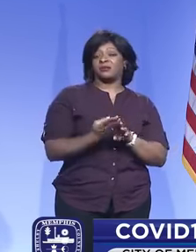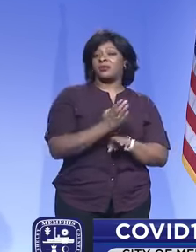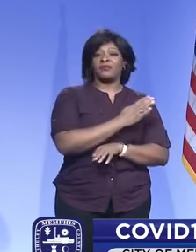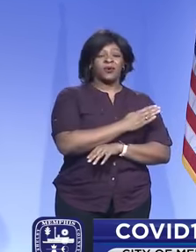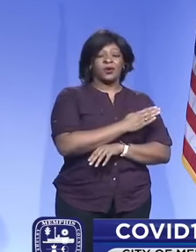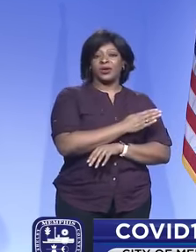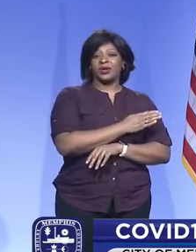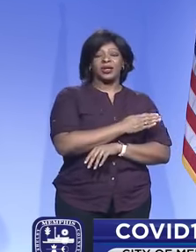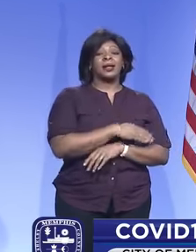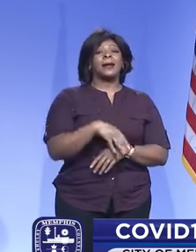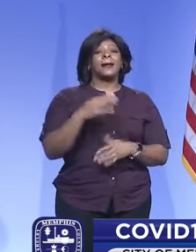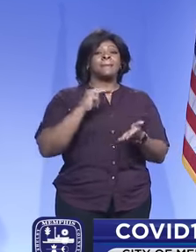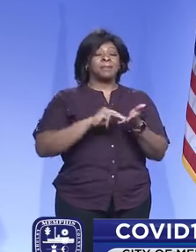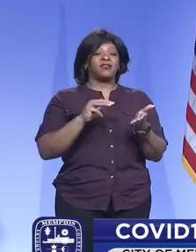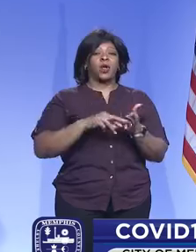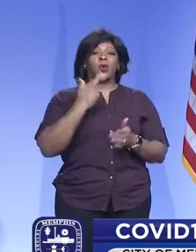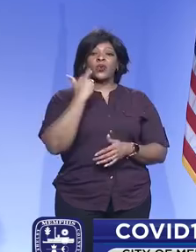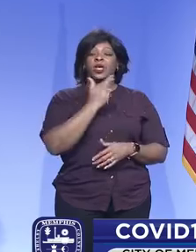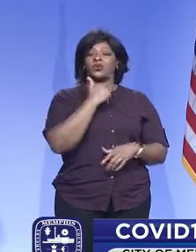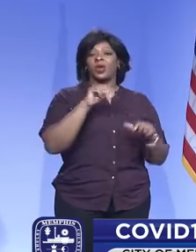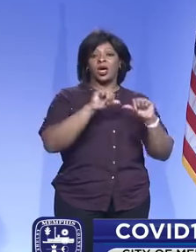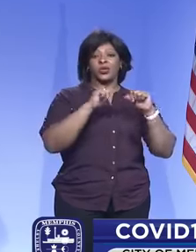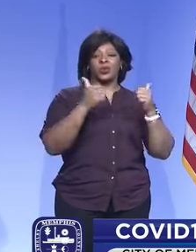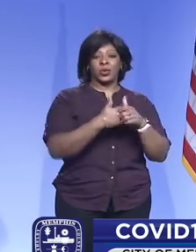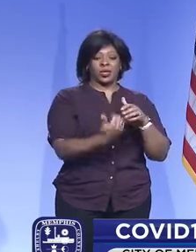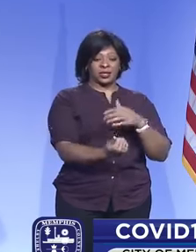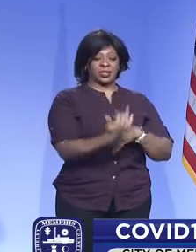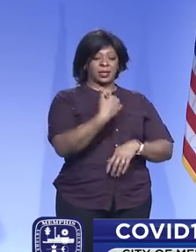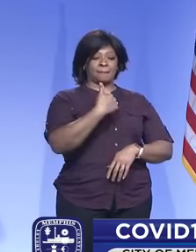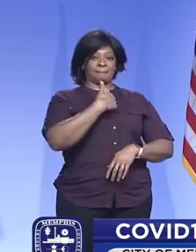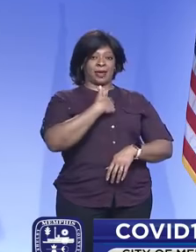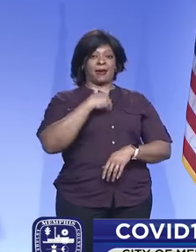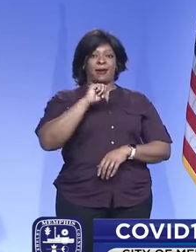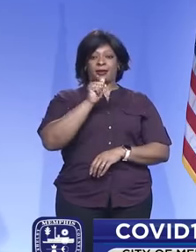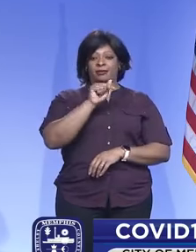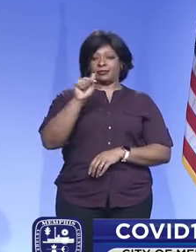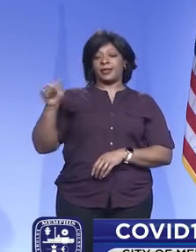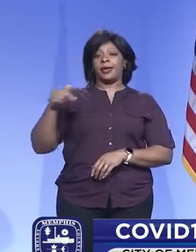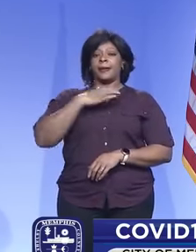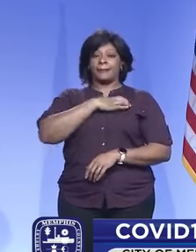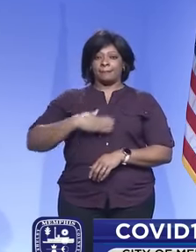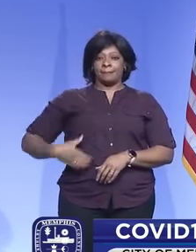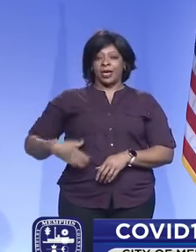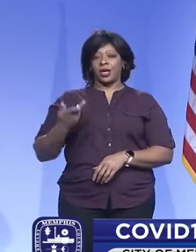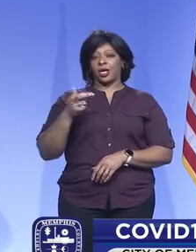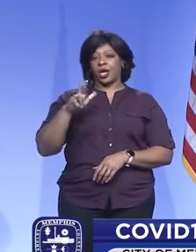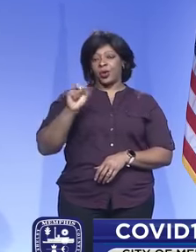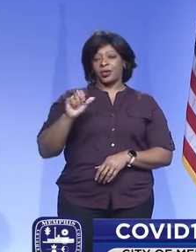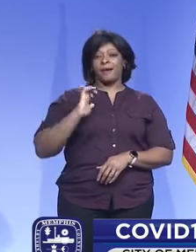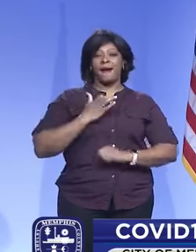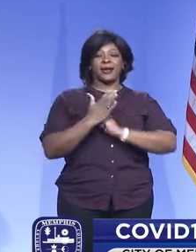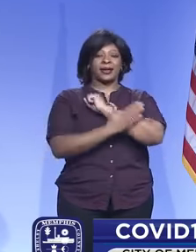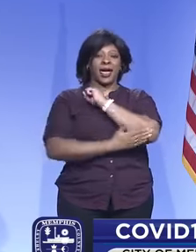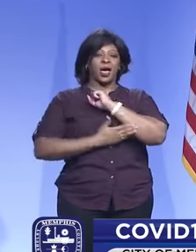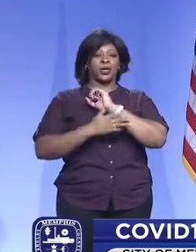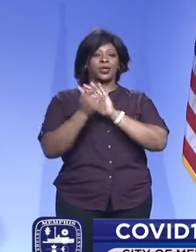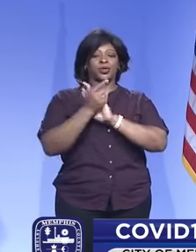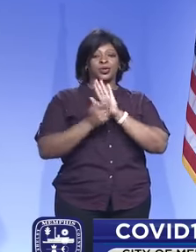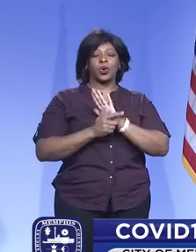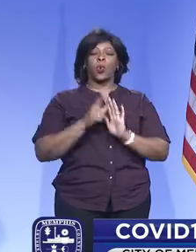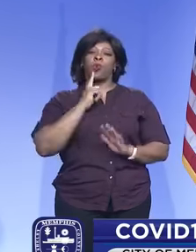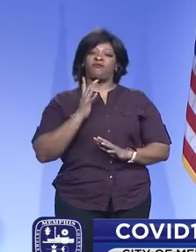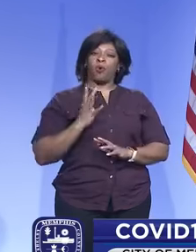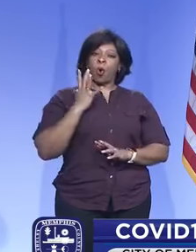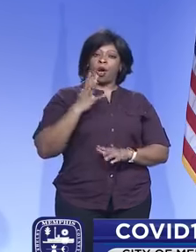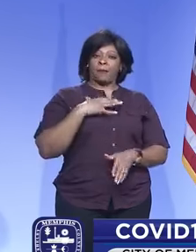the Memphis Restaurant Association sent me, as well as some others, including Mayor Harris and our county attorney, a formal